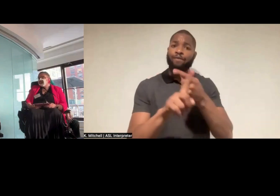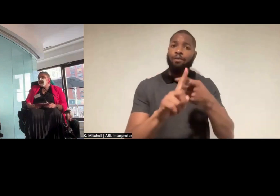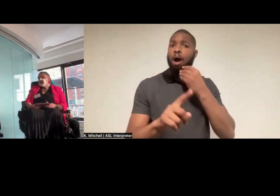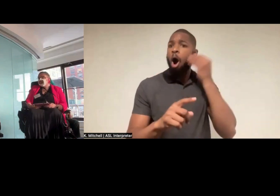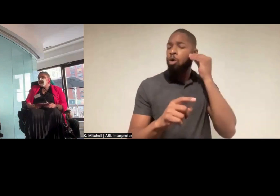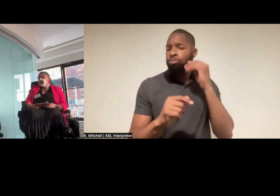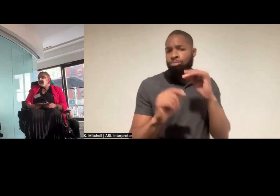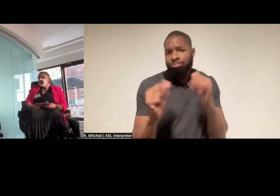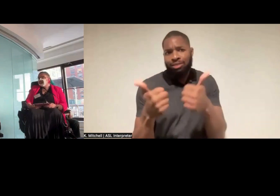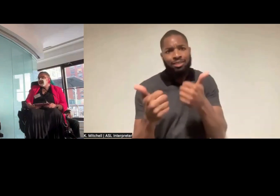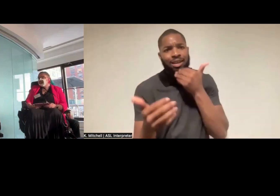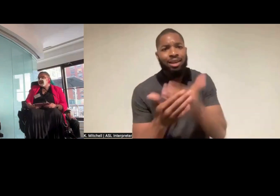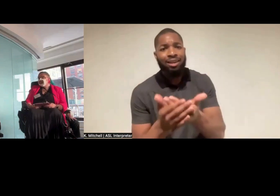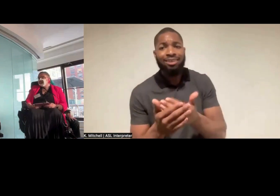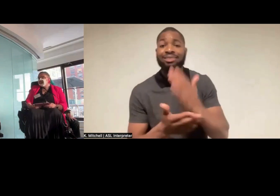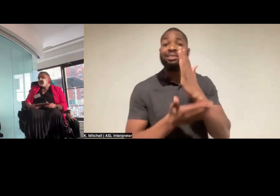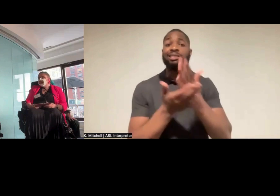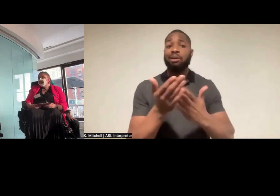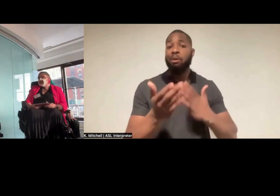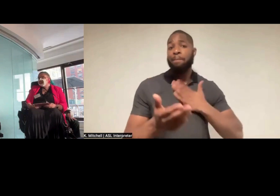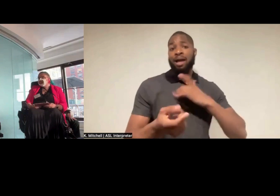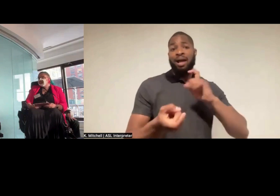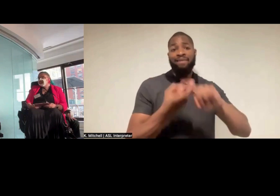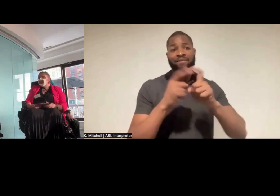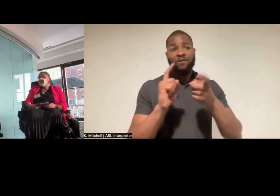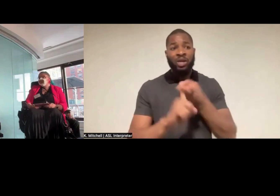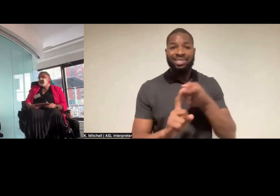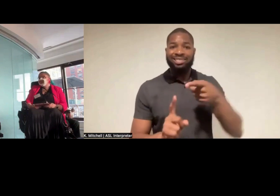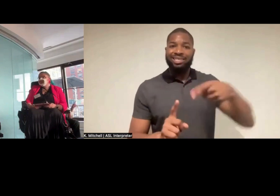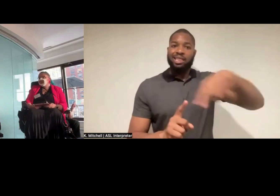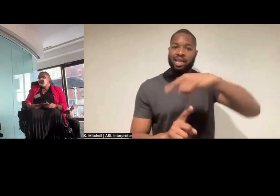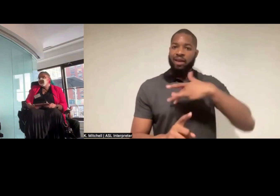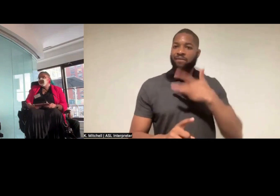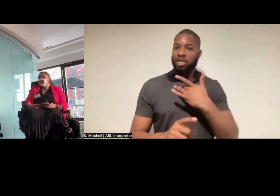like they have a chance at a career now.